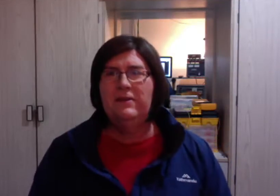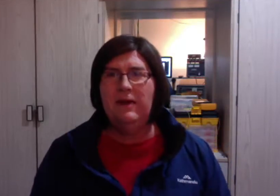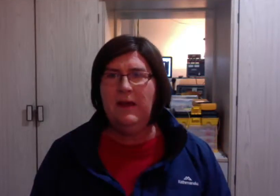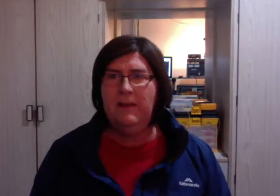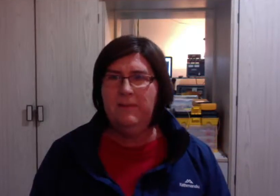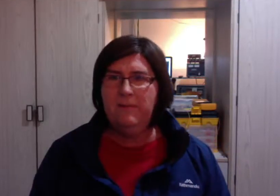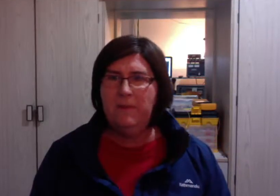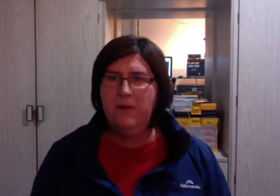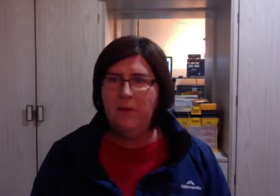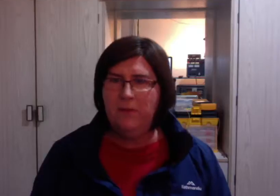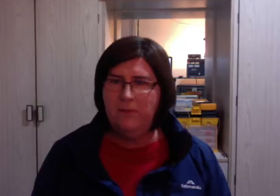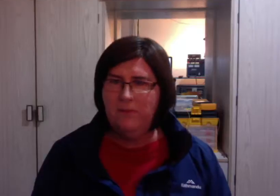So